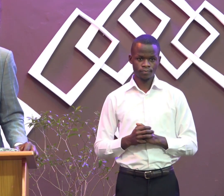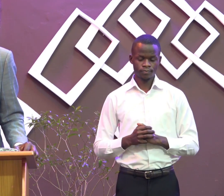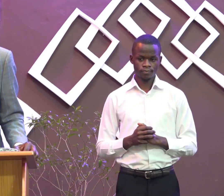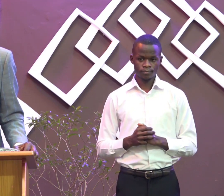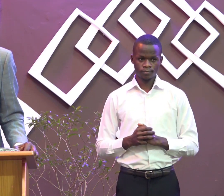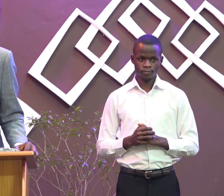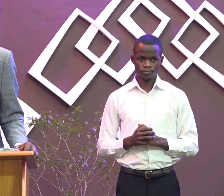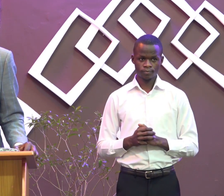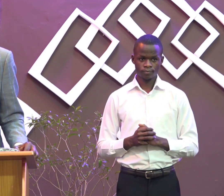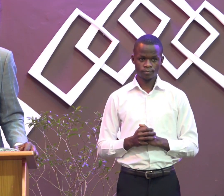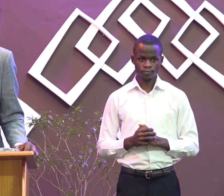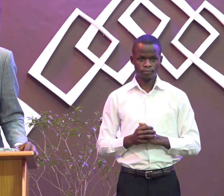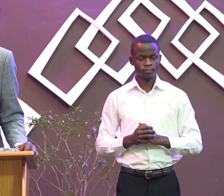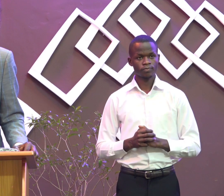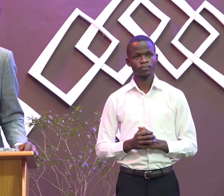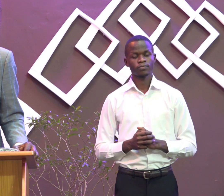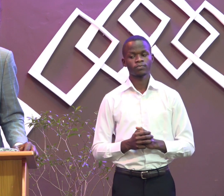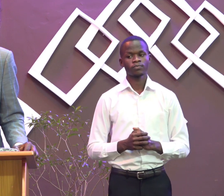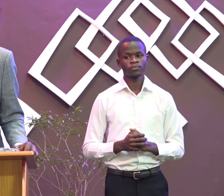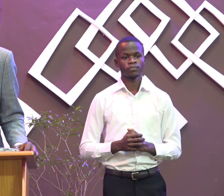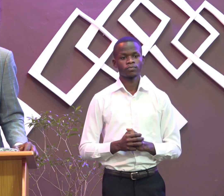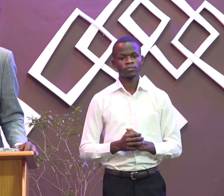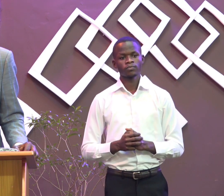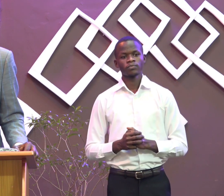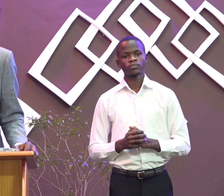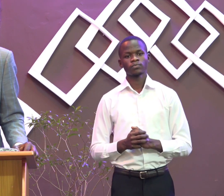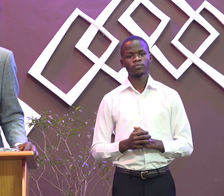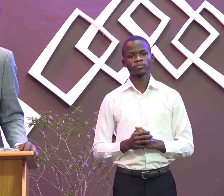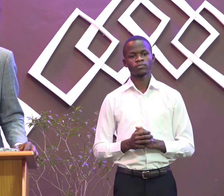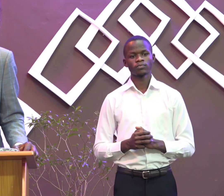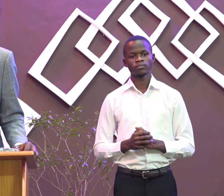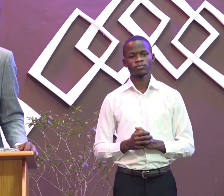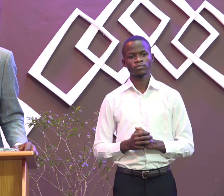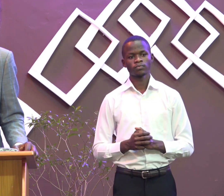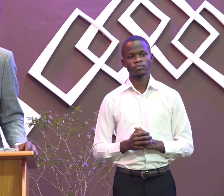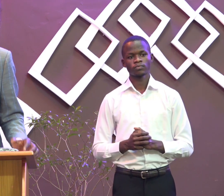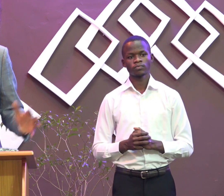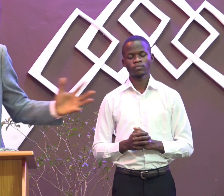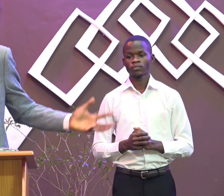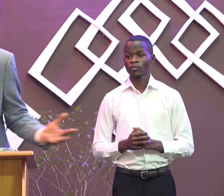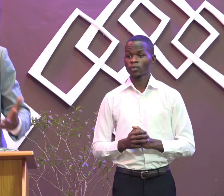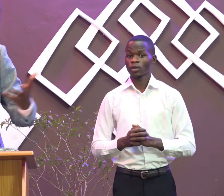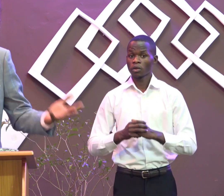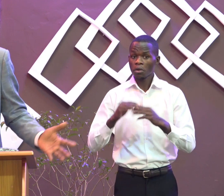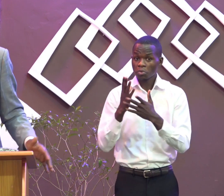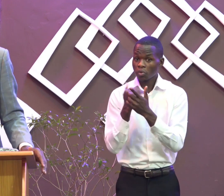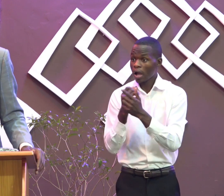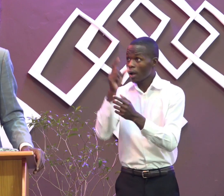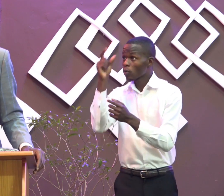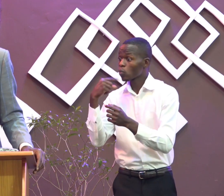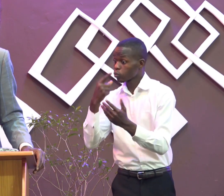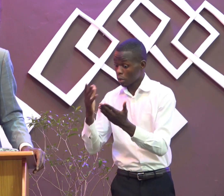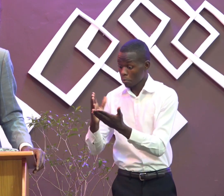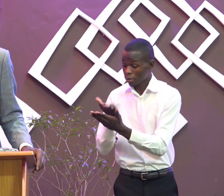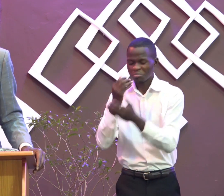Do not take your stand in an evil cause, for he does whatever he pleases. Akutwala asobola okukola kyonna